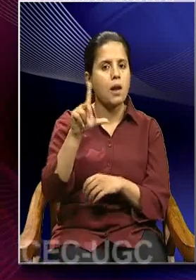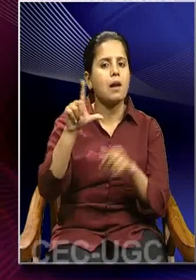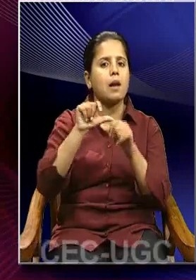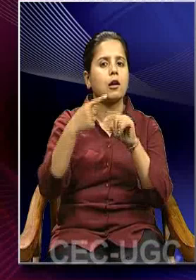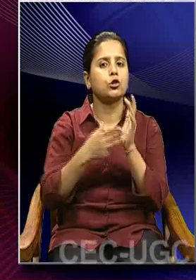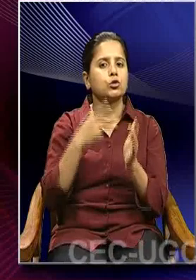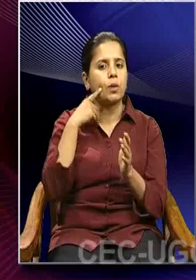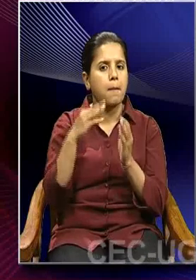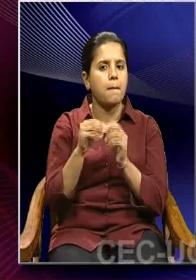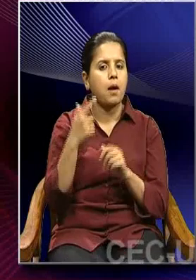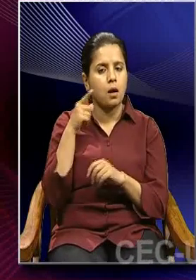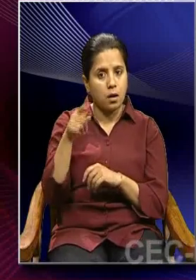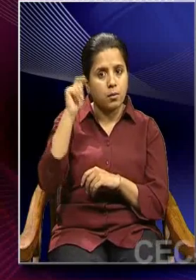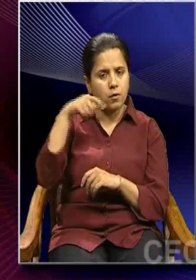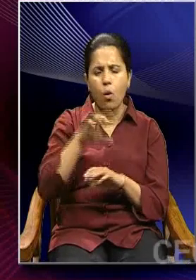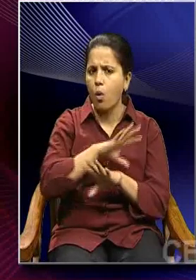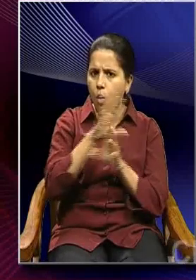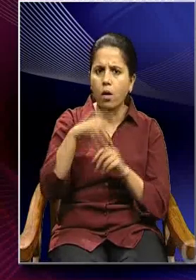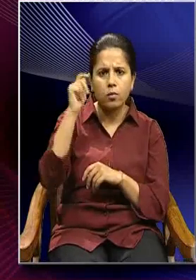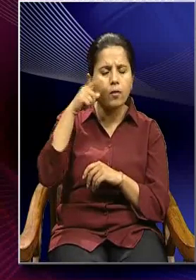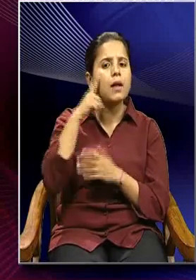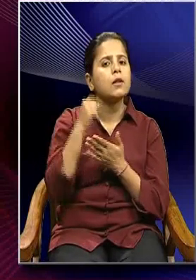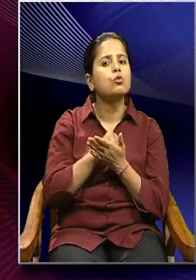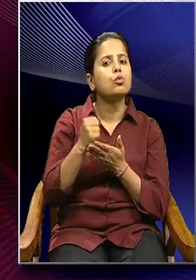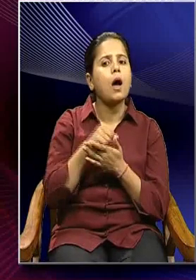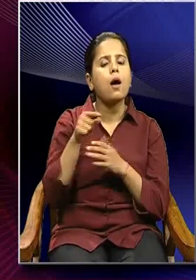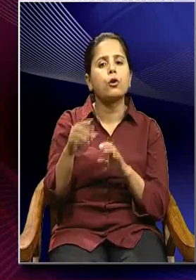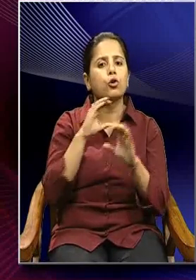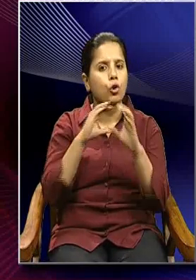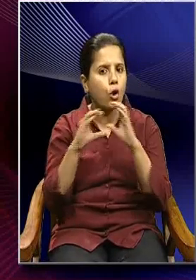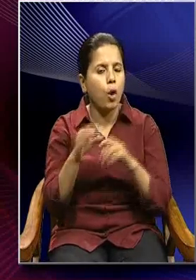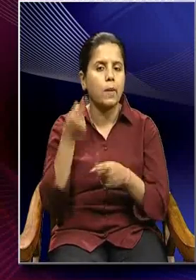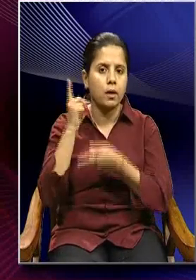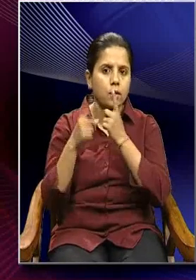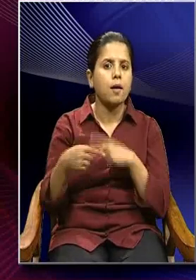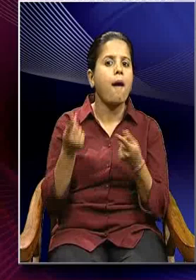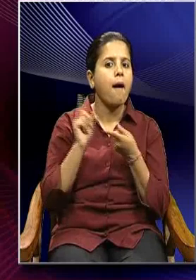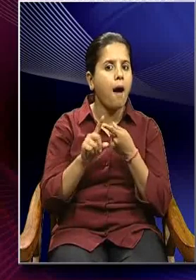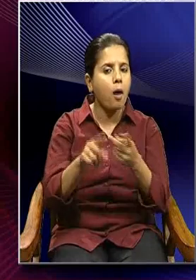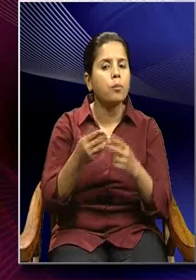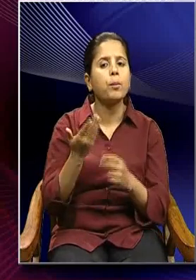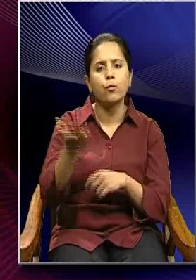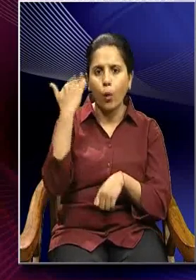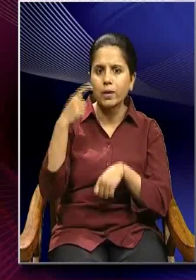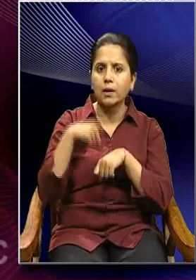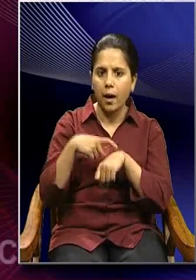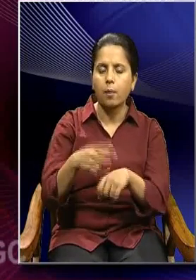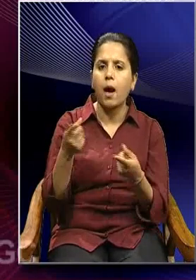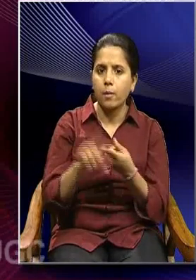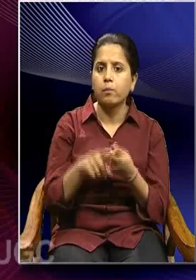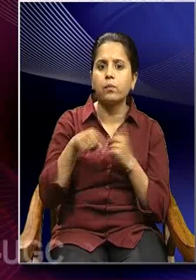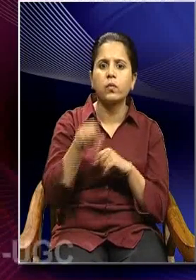all these kinds of films, all of them, they were trying to communicate the historical events of those times in some kind